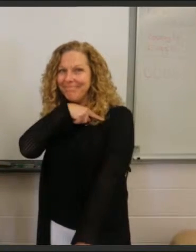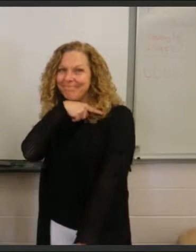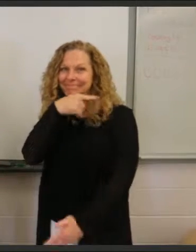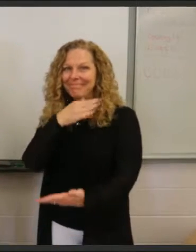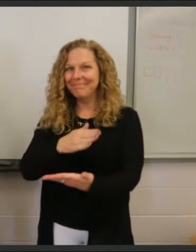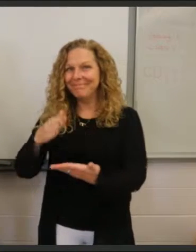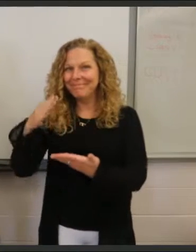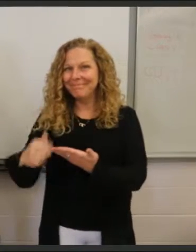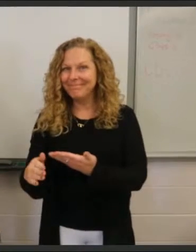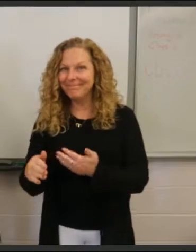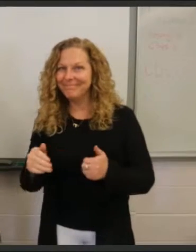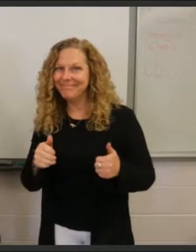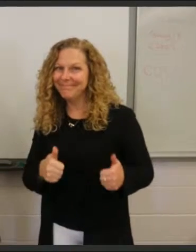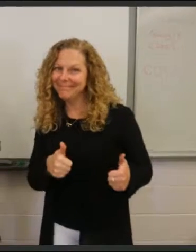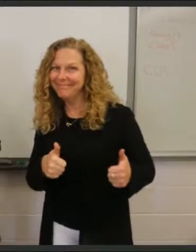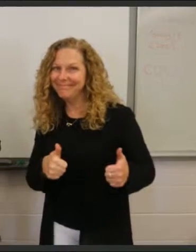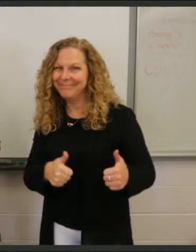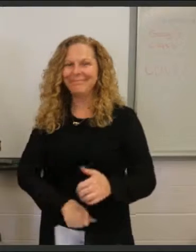Thank you.